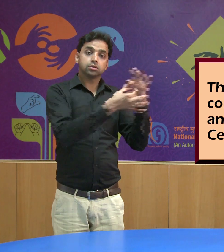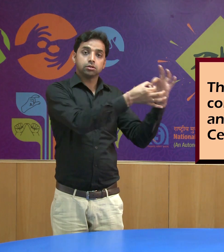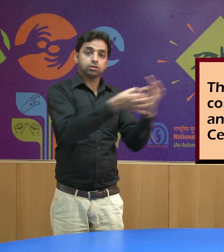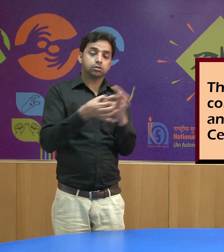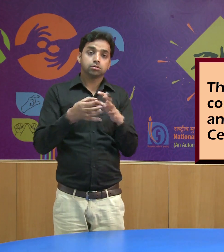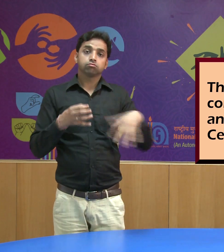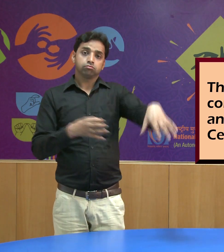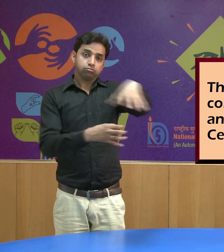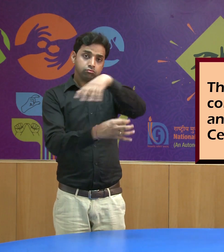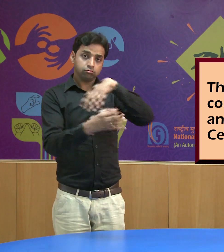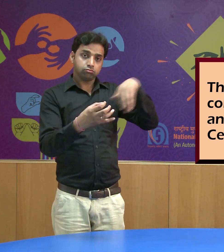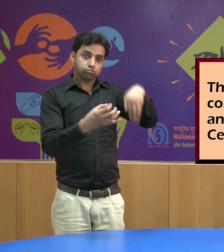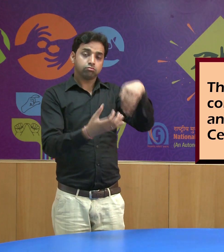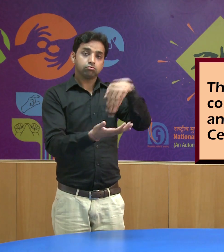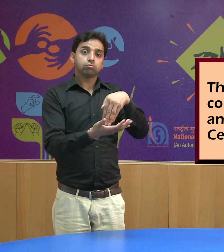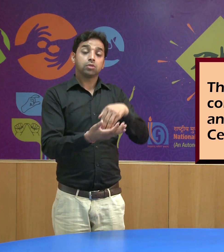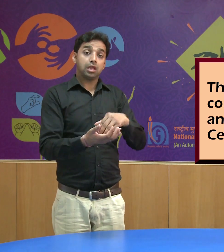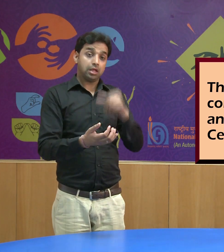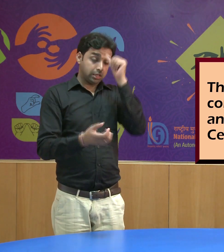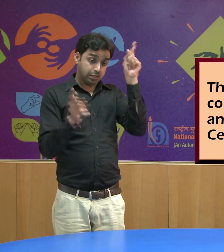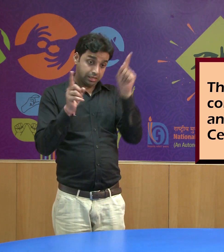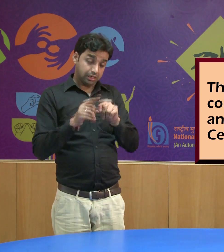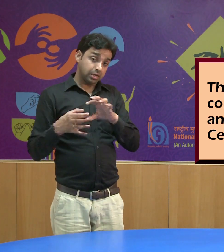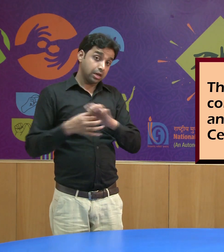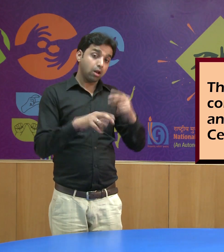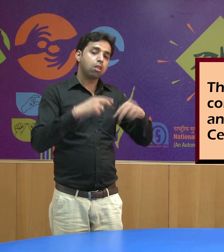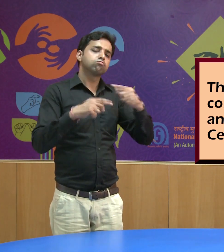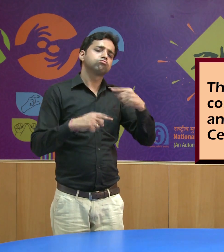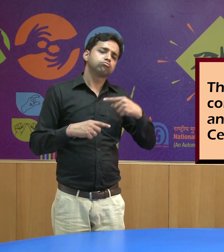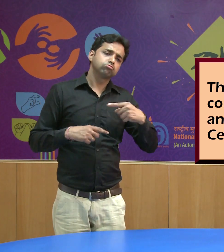and that the Indians regularly came to these countries.